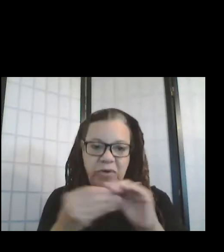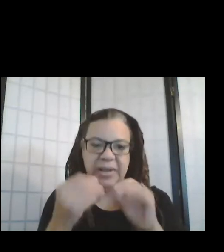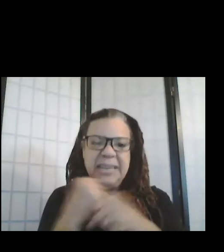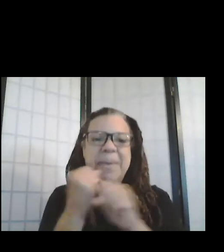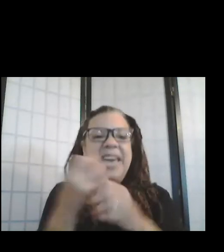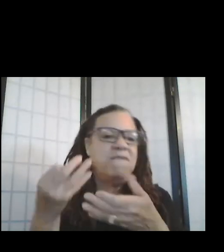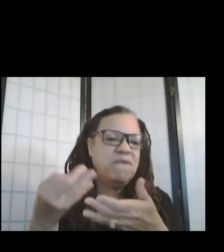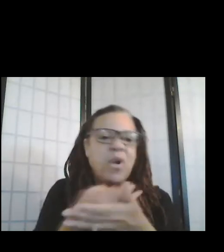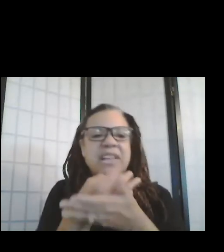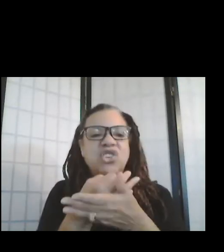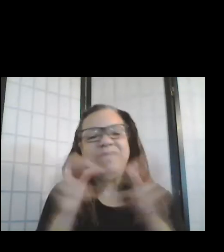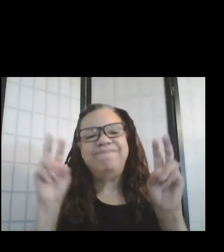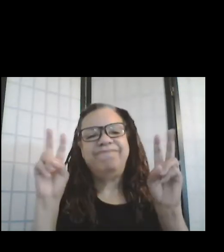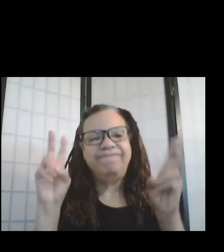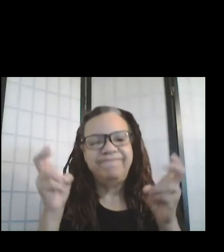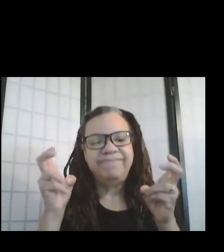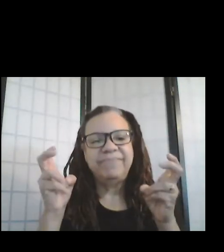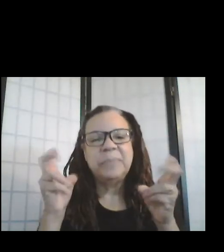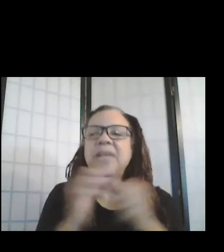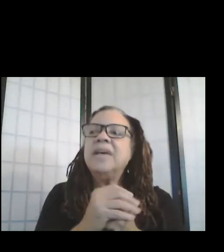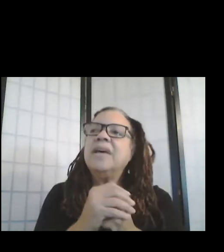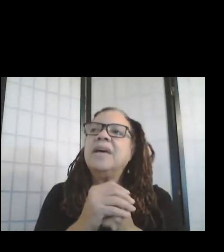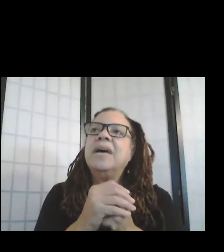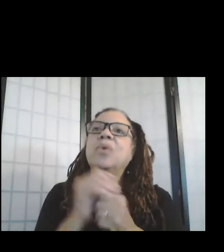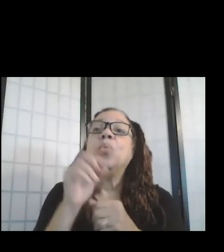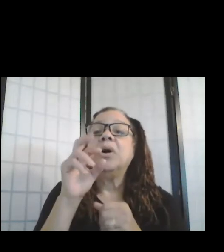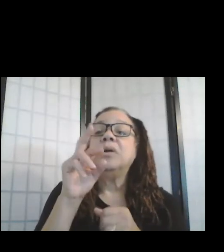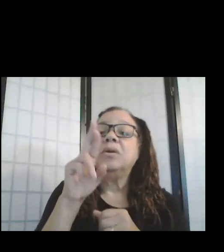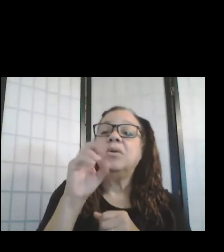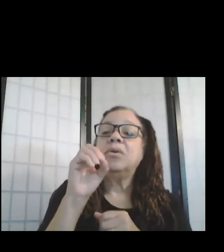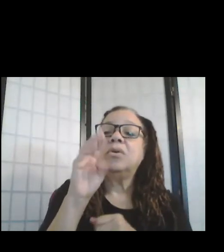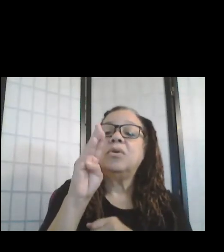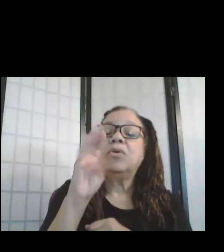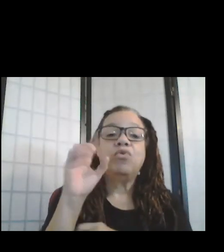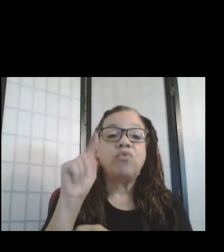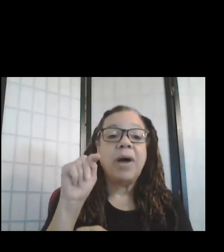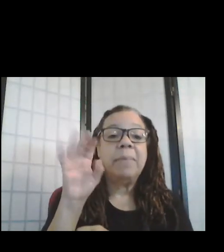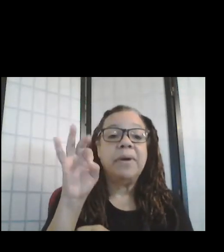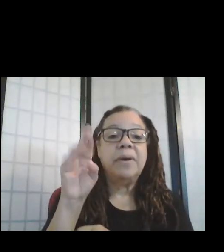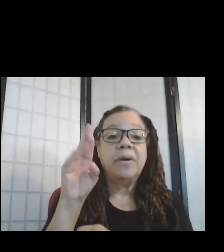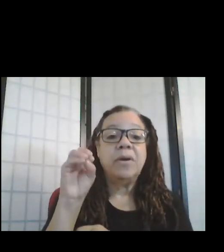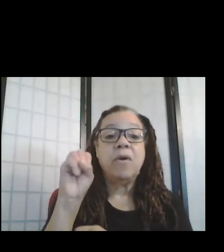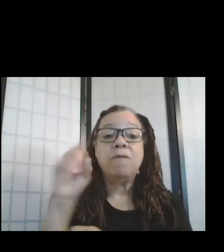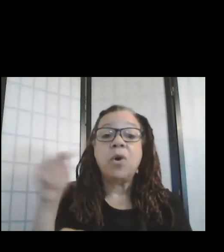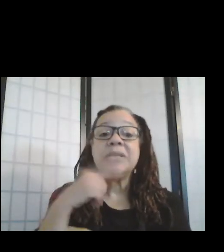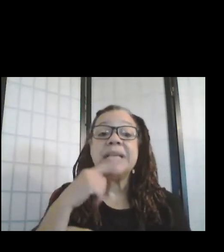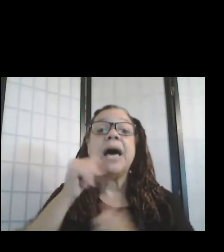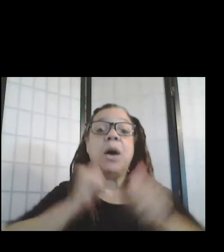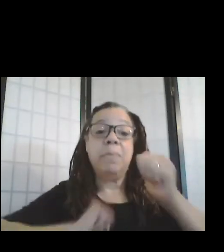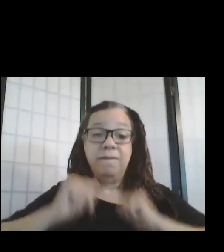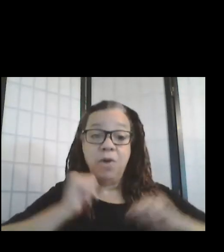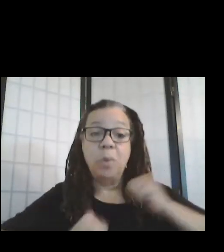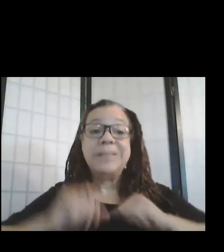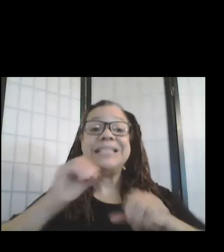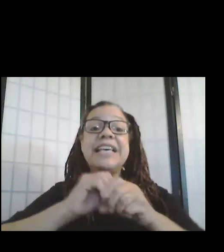that's a little bit different is what Robert Frost referred to as a performance in words. So that you've got to, and I think